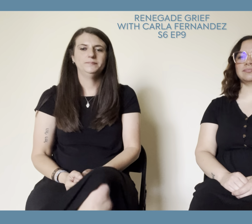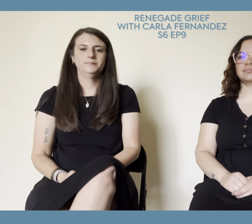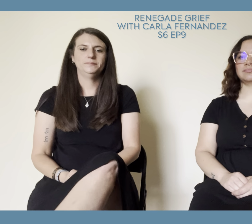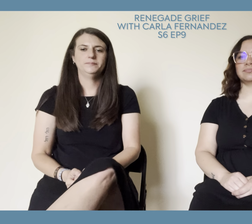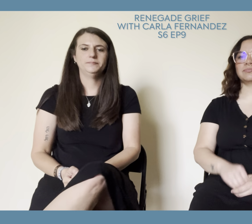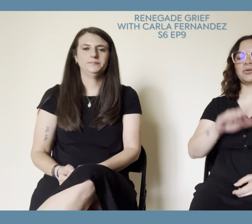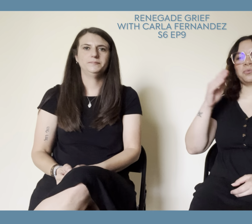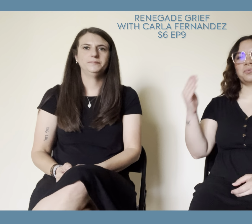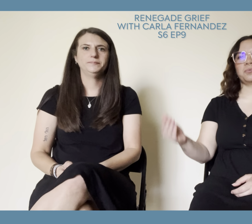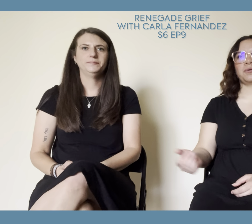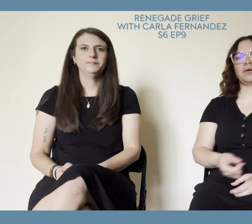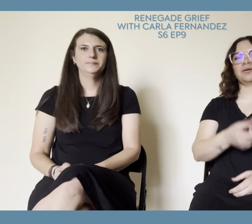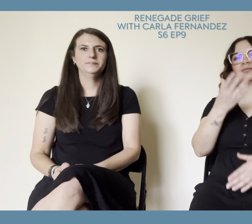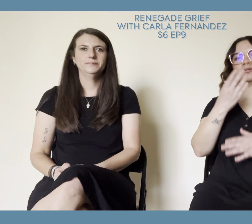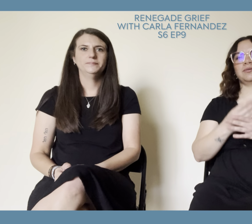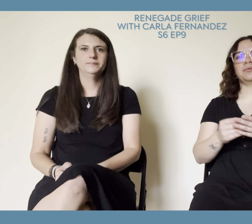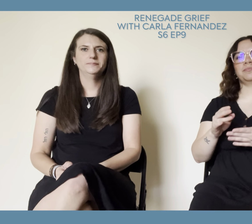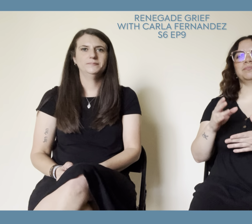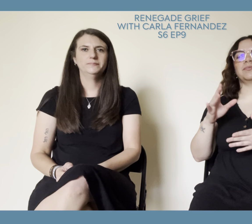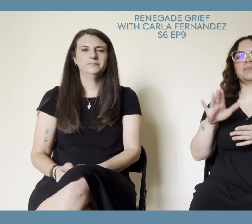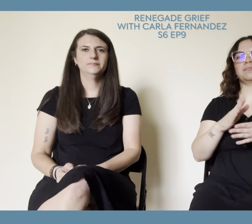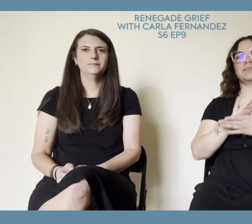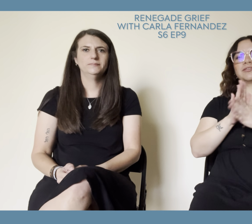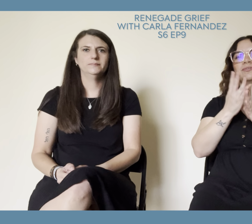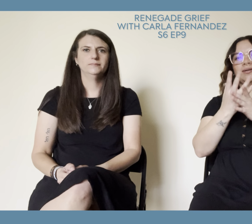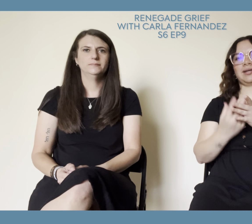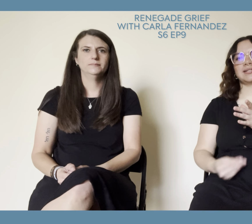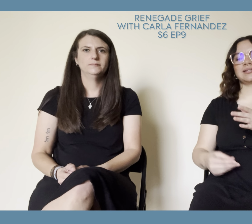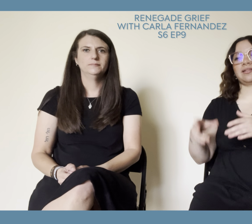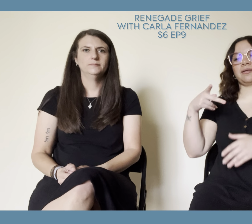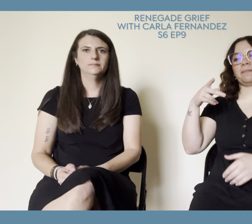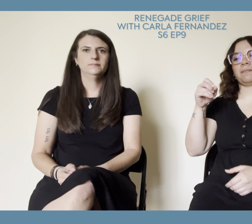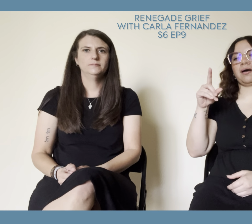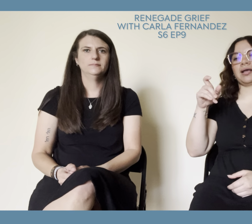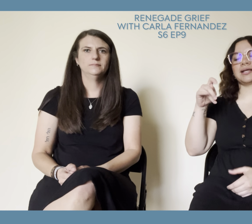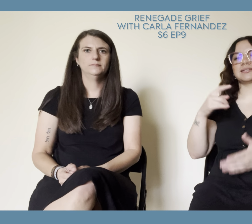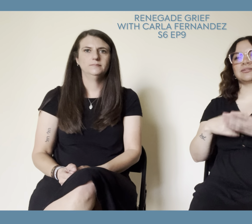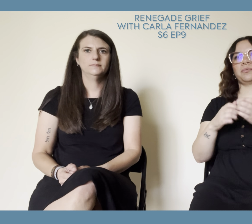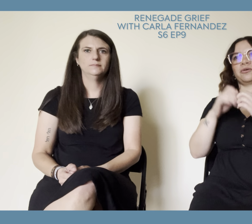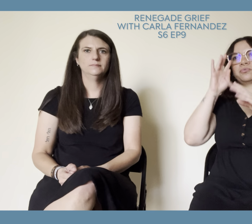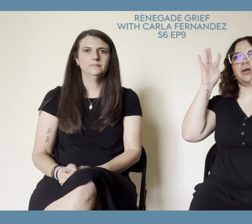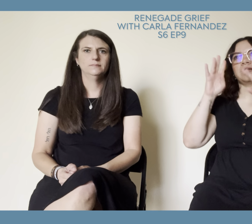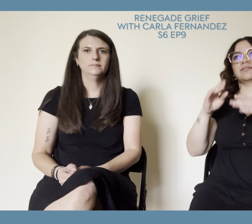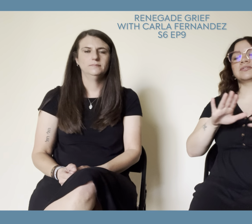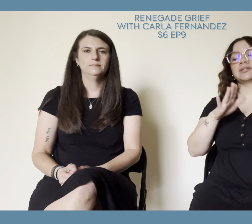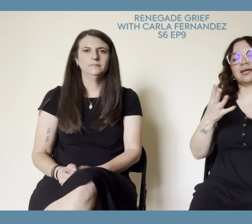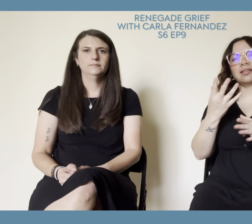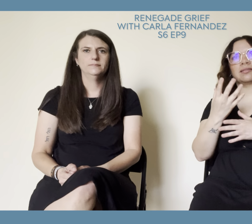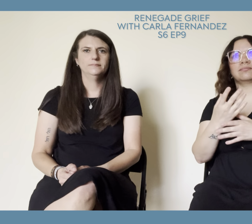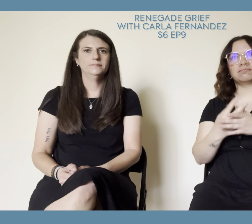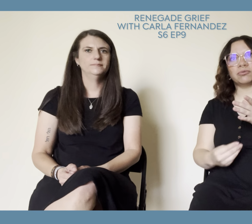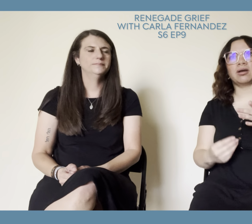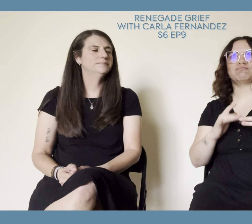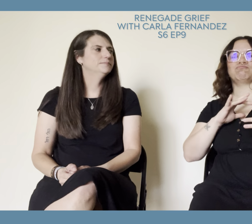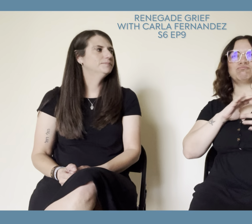Welcome to Peaceful Exit, the podcast where we talk to creatives about death, dying, grief, and also